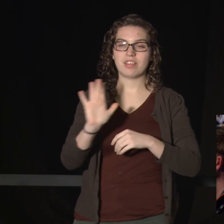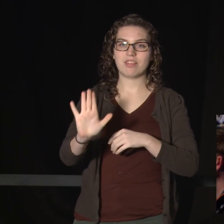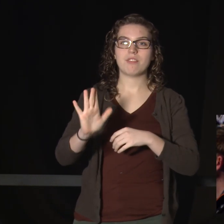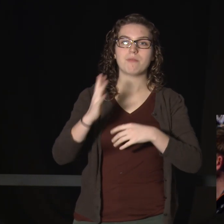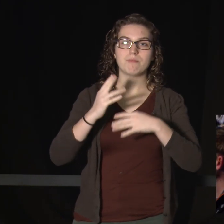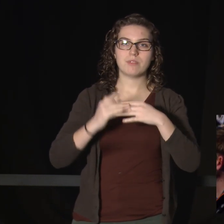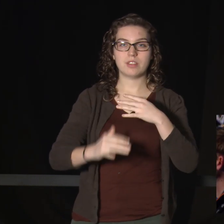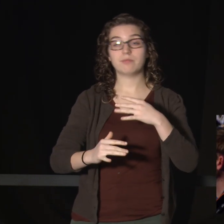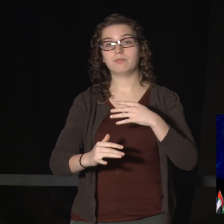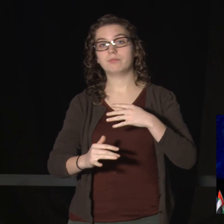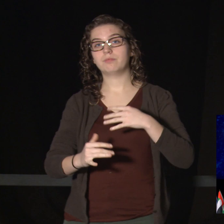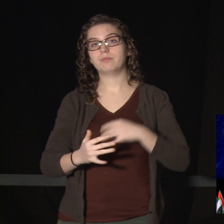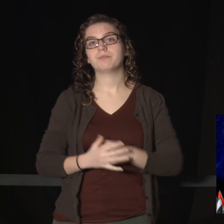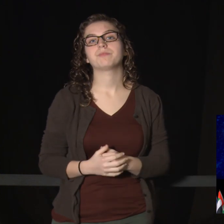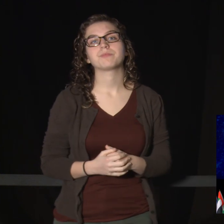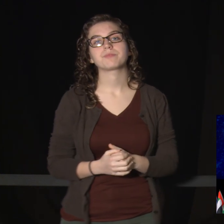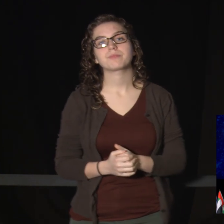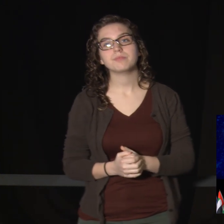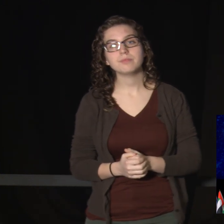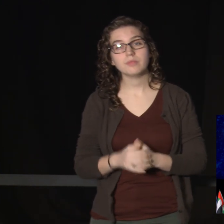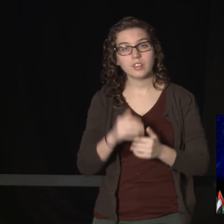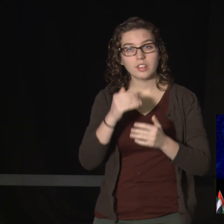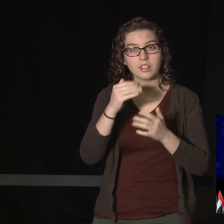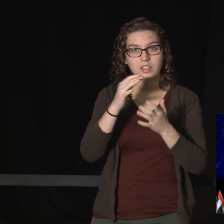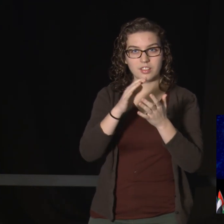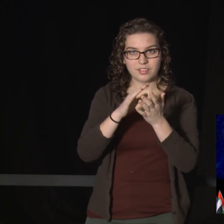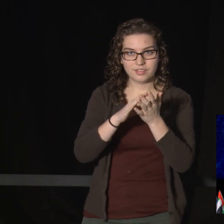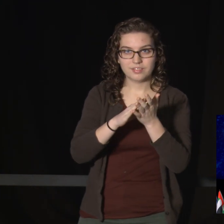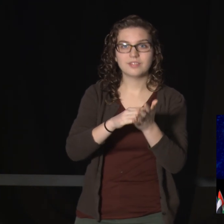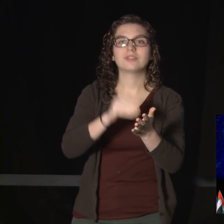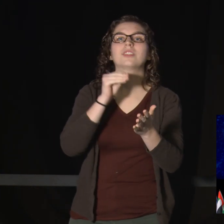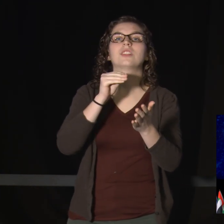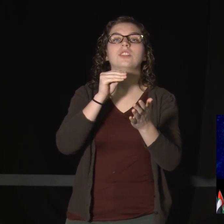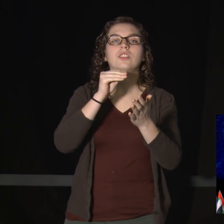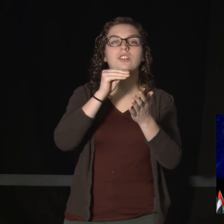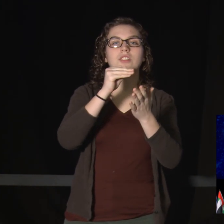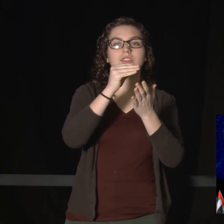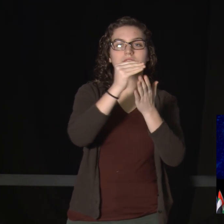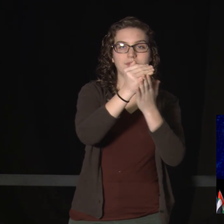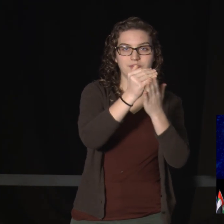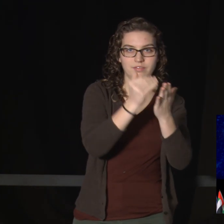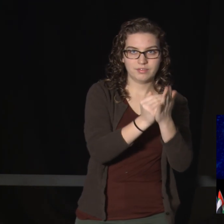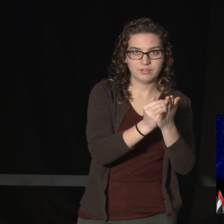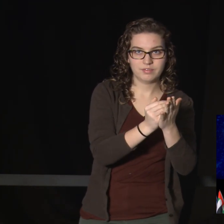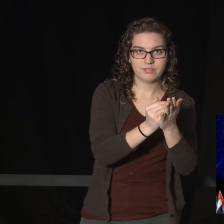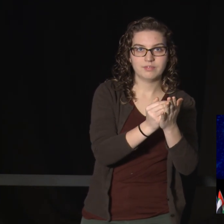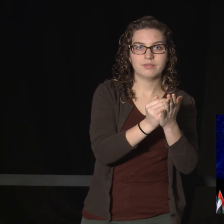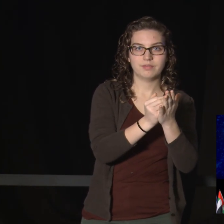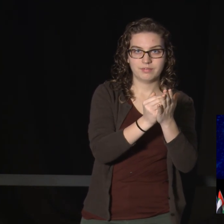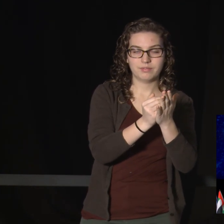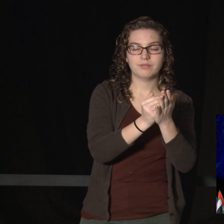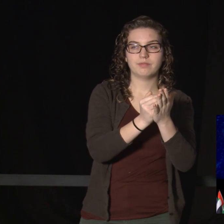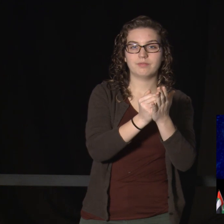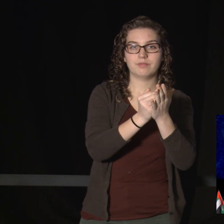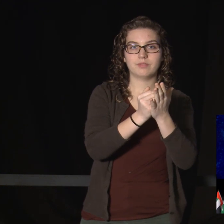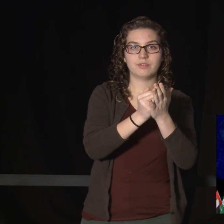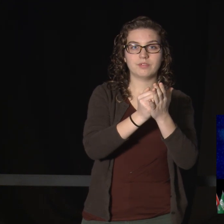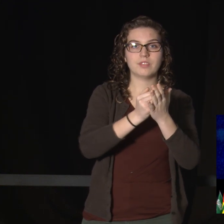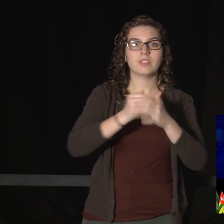Learn the lesson of the seed. Disturbed, it will spread. Havoc,